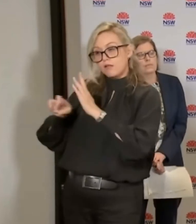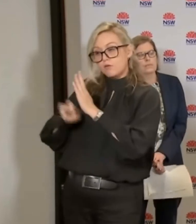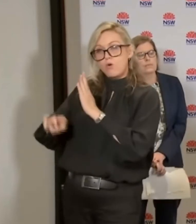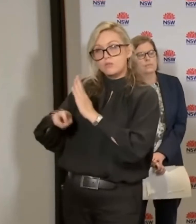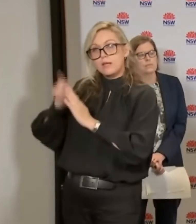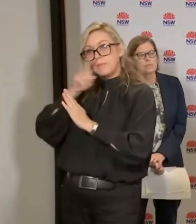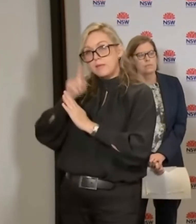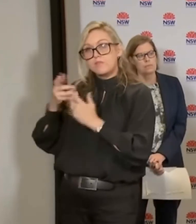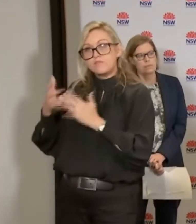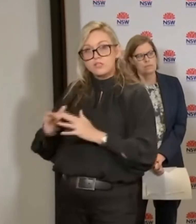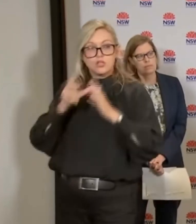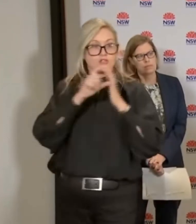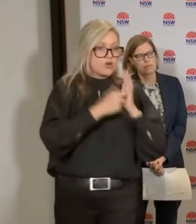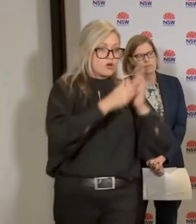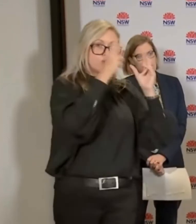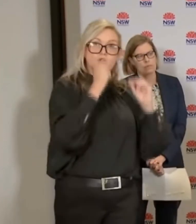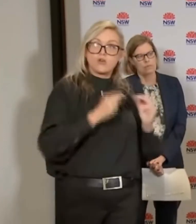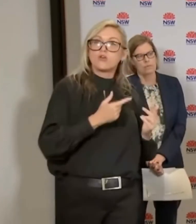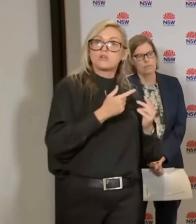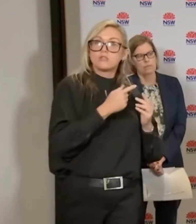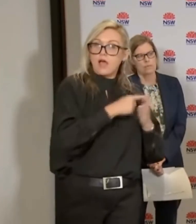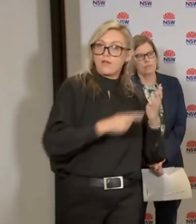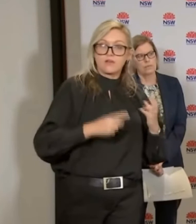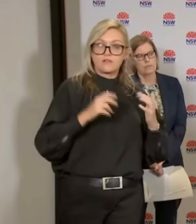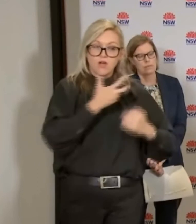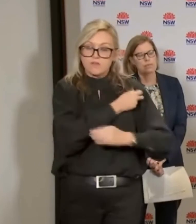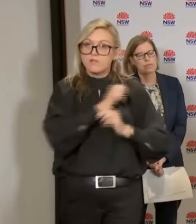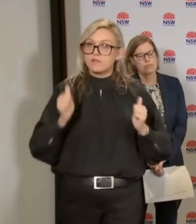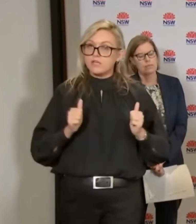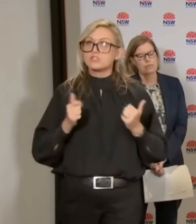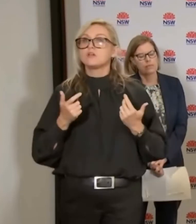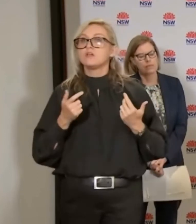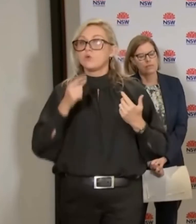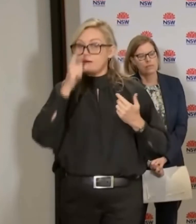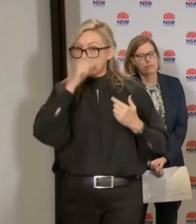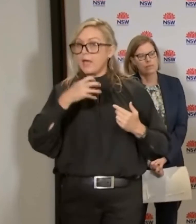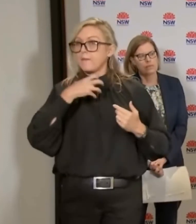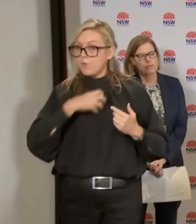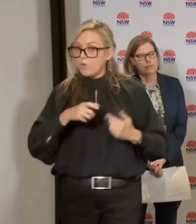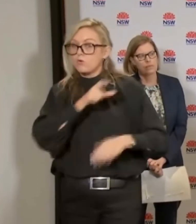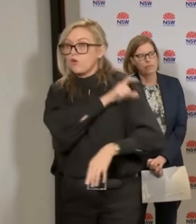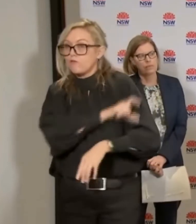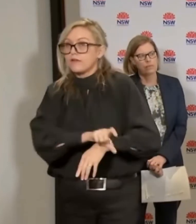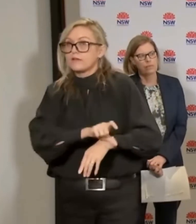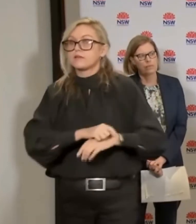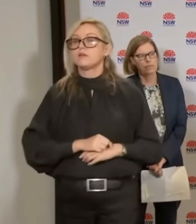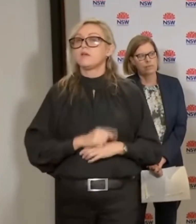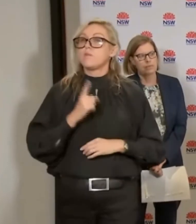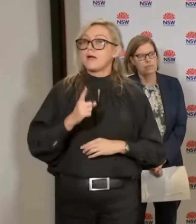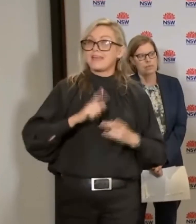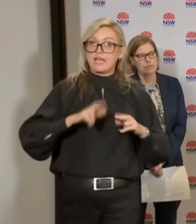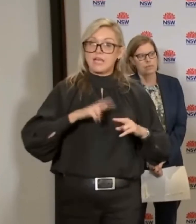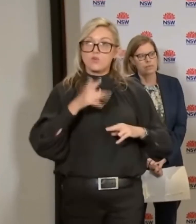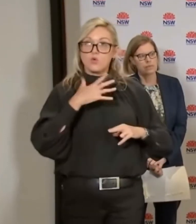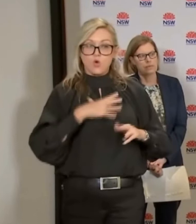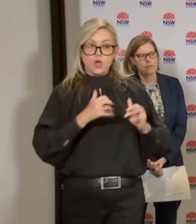are vaccinated, we need to be extra cautious, and this is based on the health advice. But we also appreciate that if you're going to book a wedding with more than